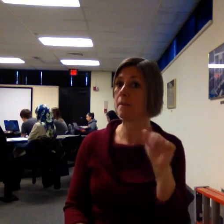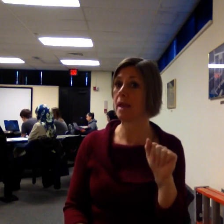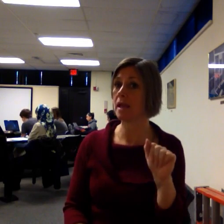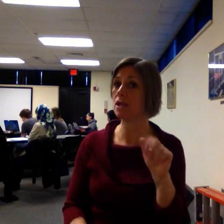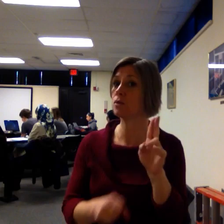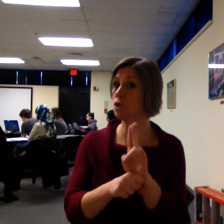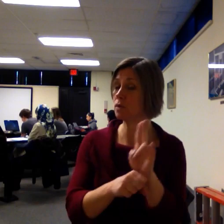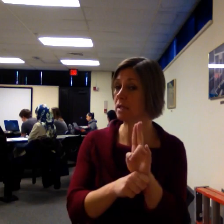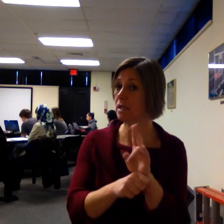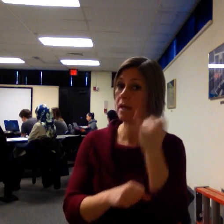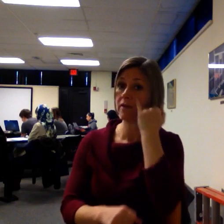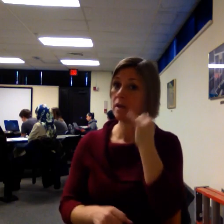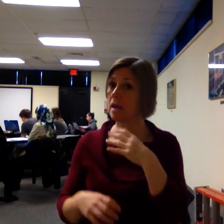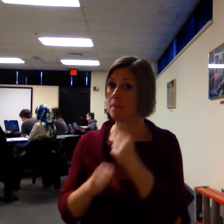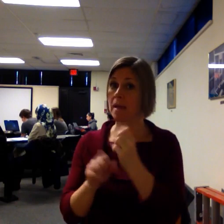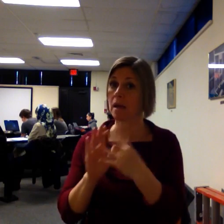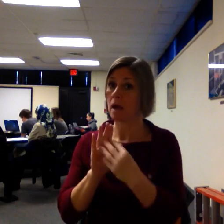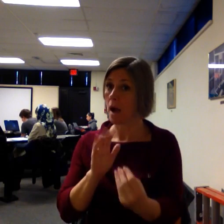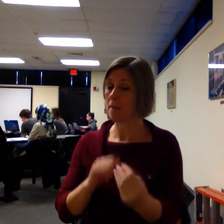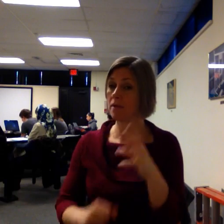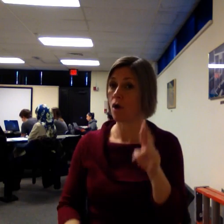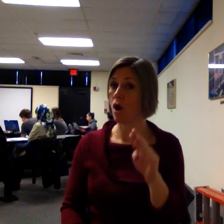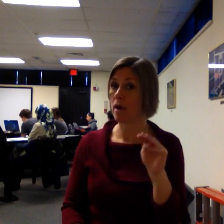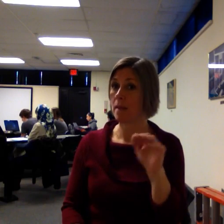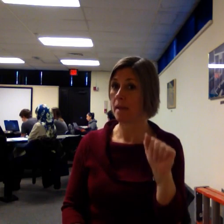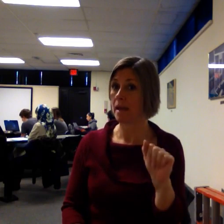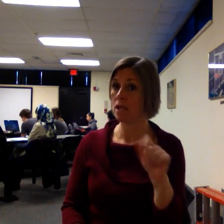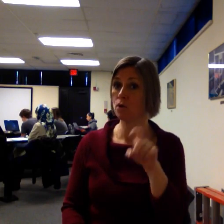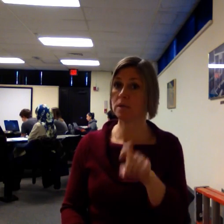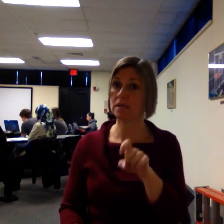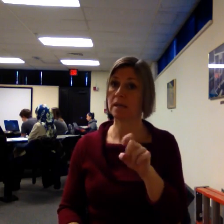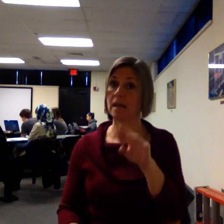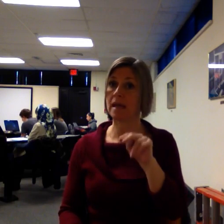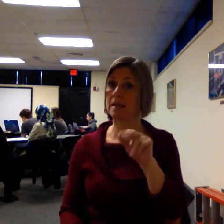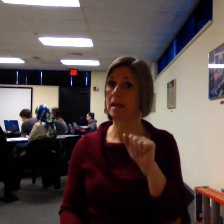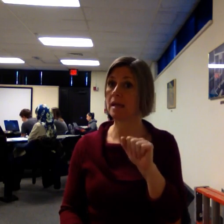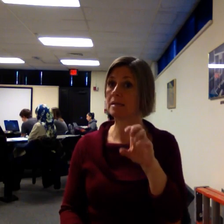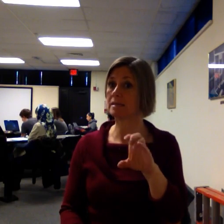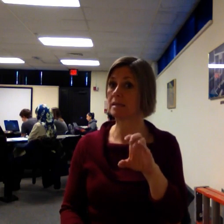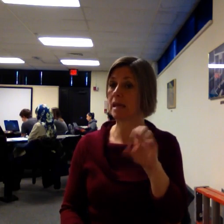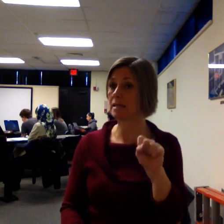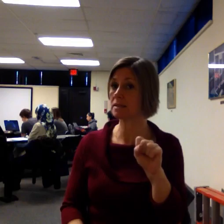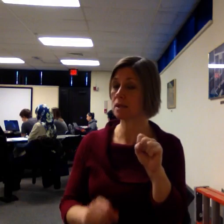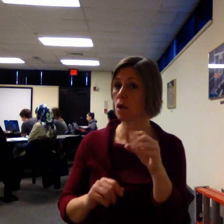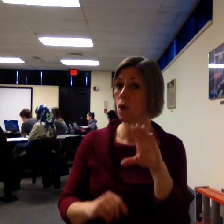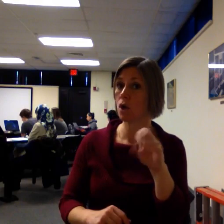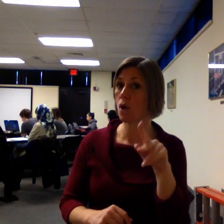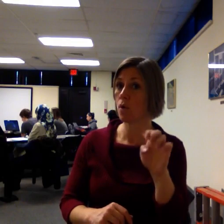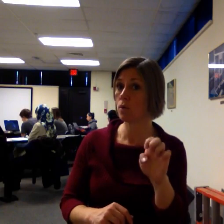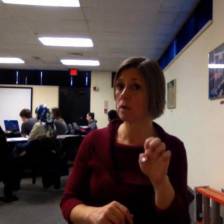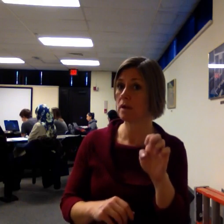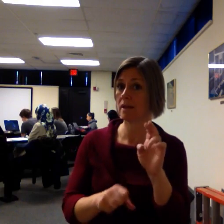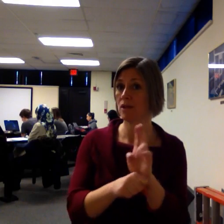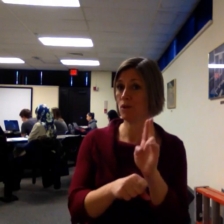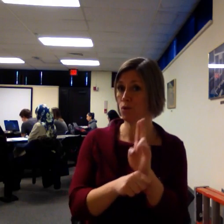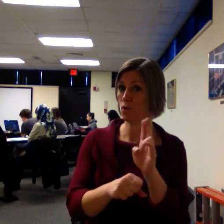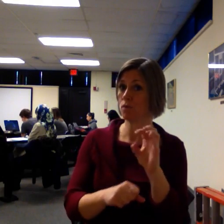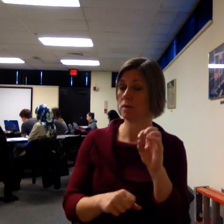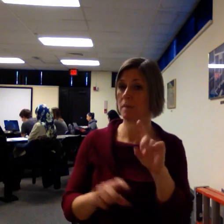of the RMA, you at least have to tell me the NAICS code that you used, but then you're making it that I can't partial credit grade for you with